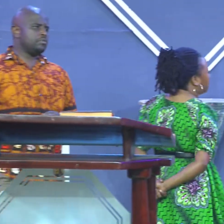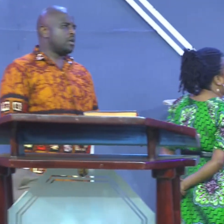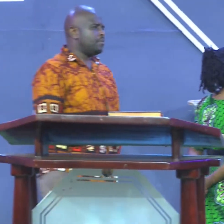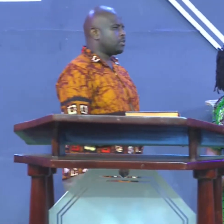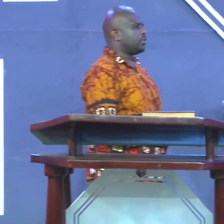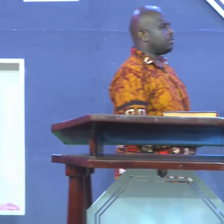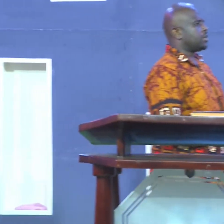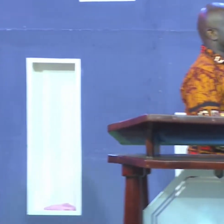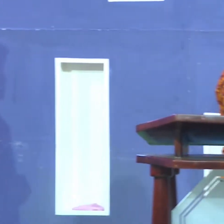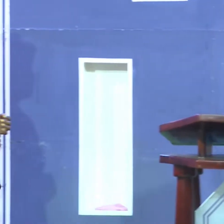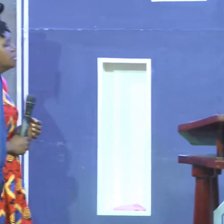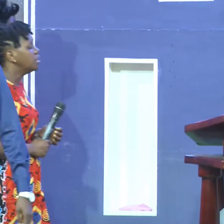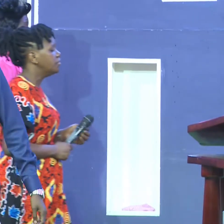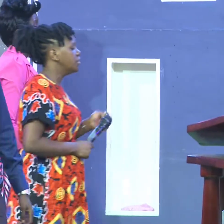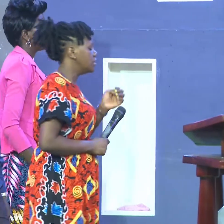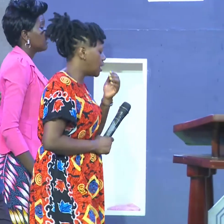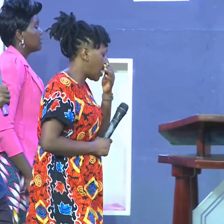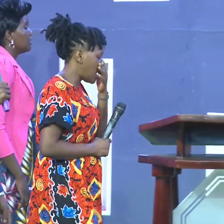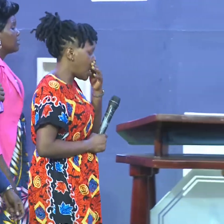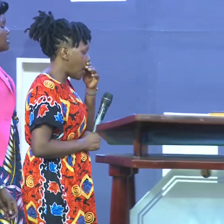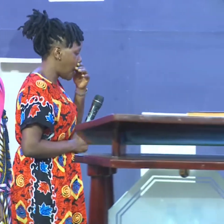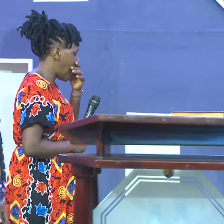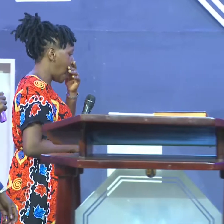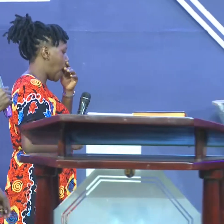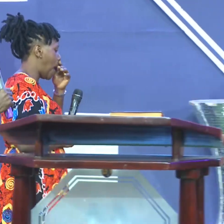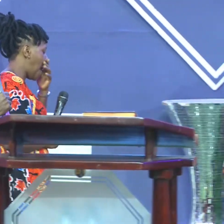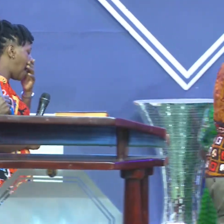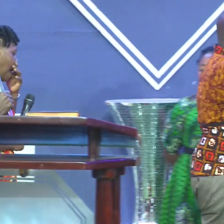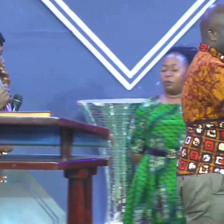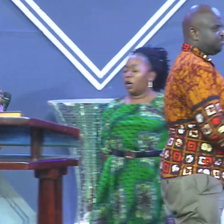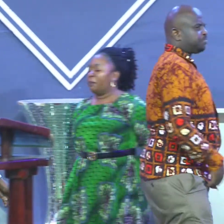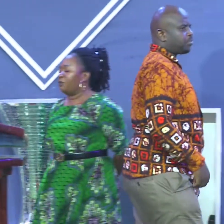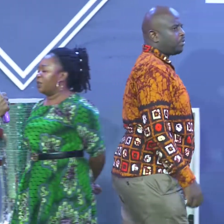banga Mwemaze miaka Mwemaze naku